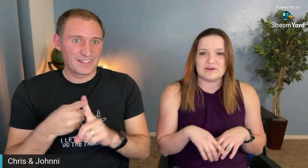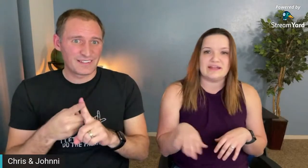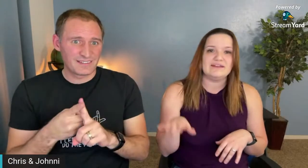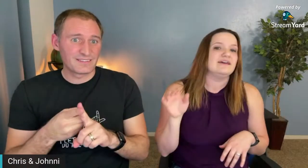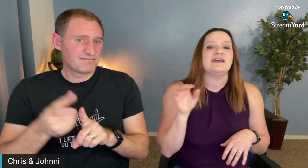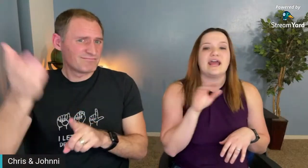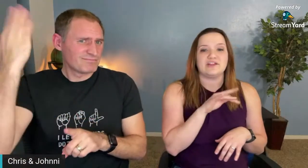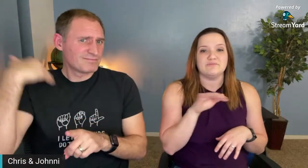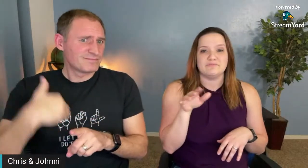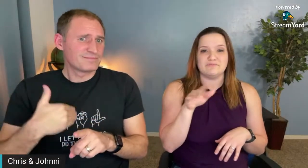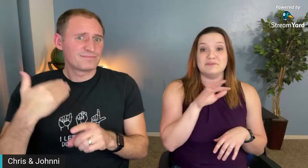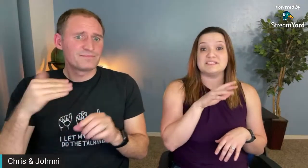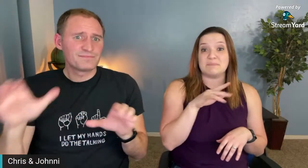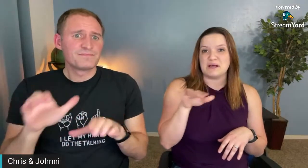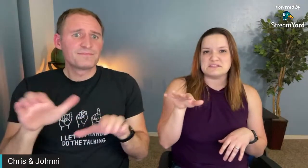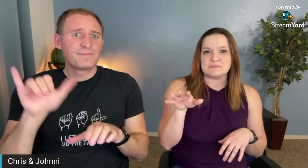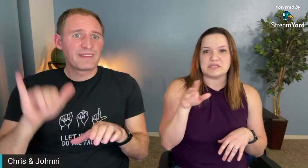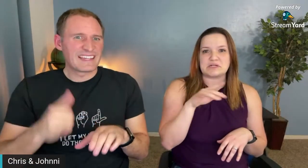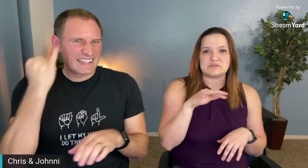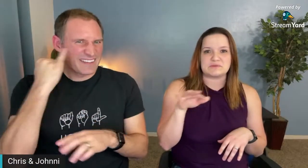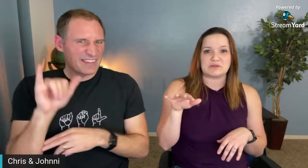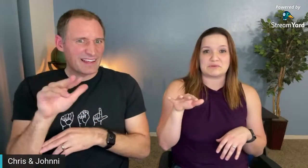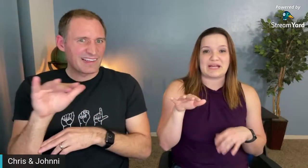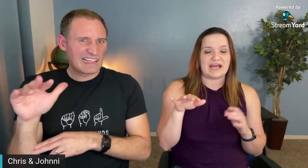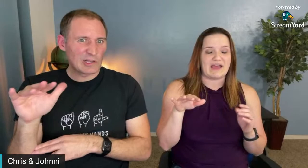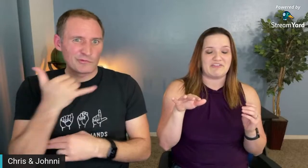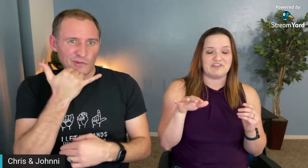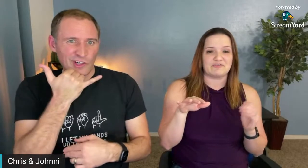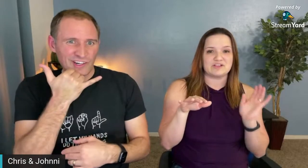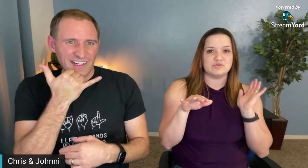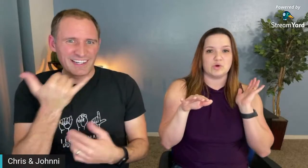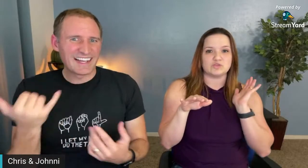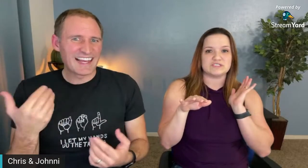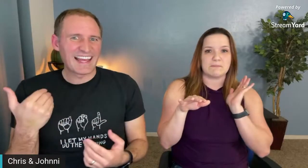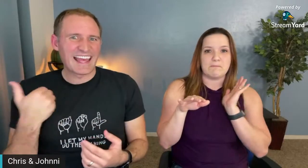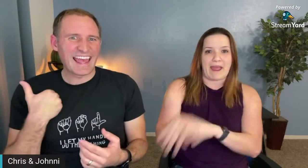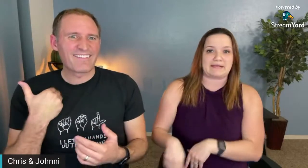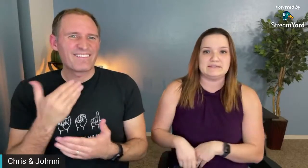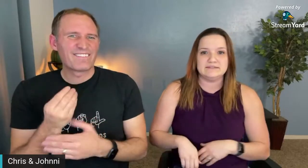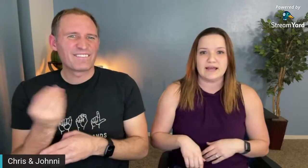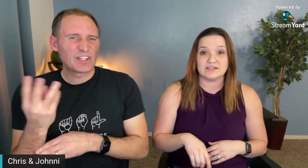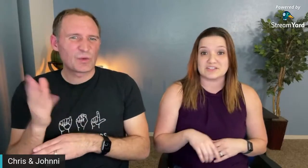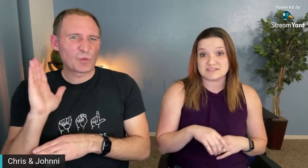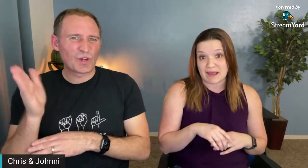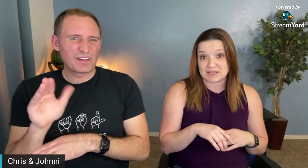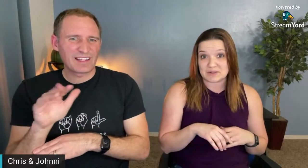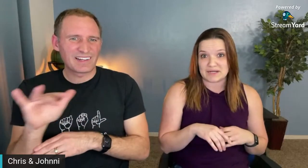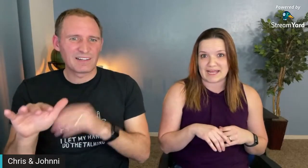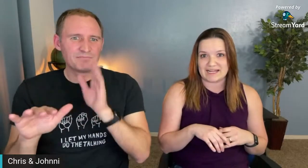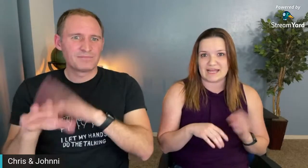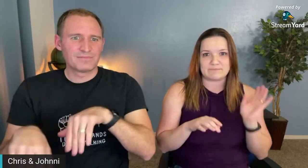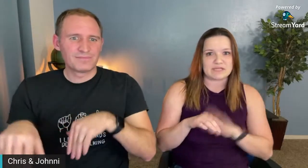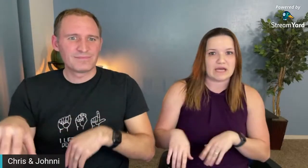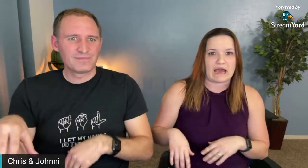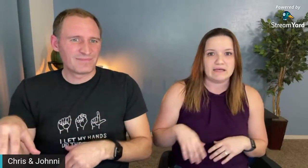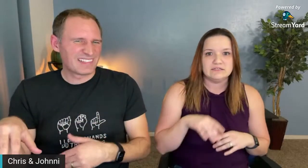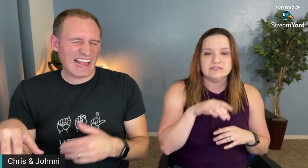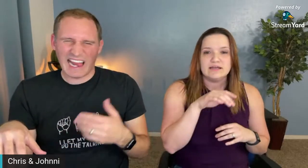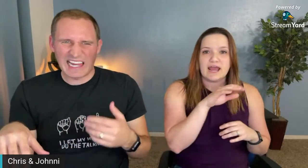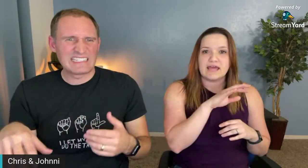it, and you misspell something or do something right. I have a few friends who will go smack, and they'll smack their own hand like and